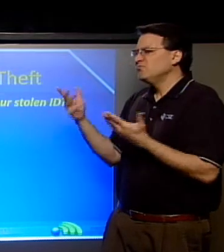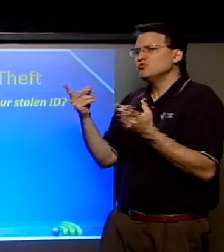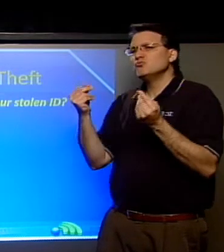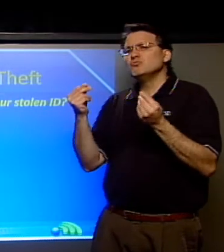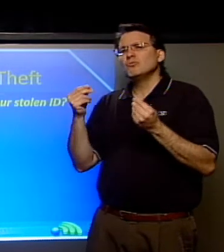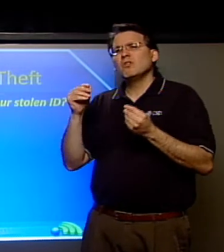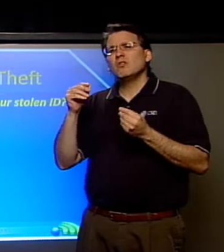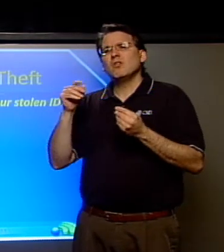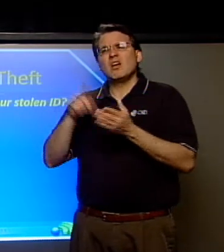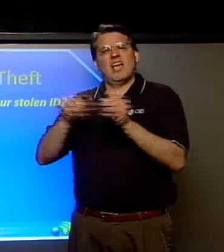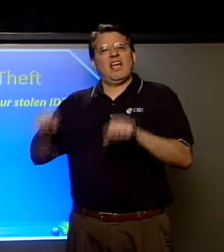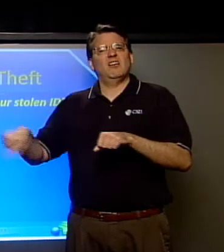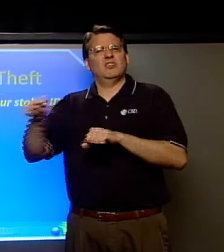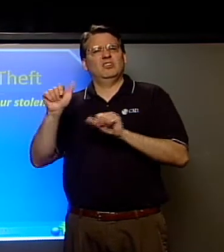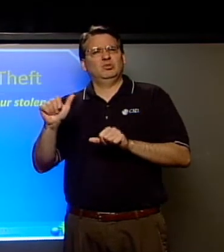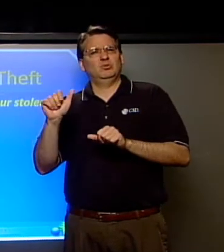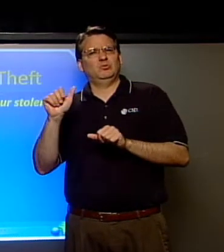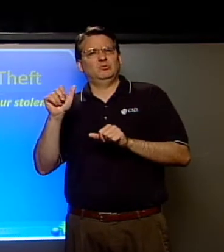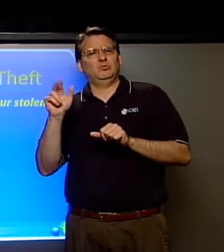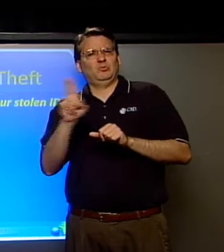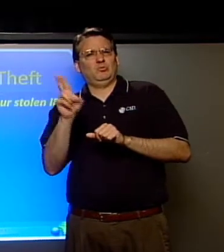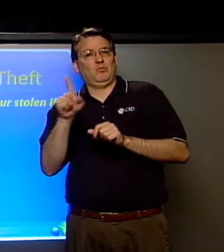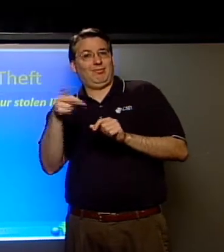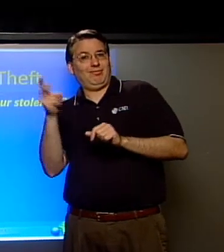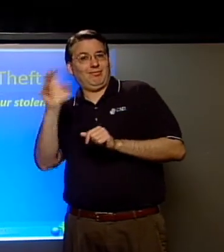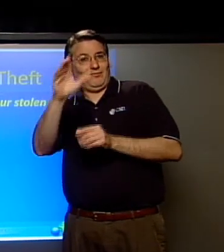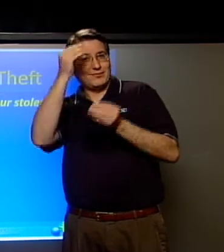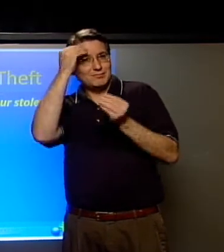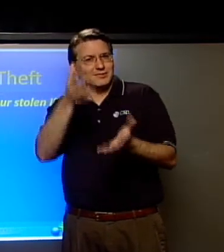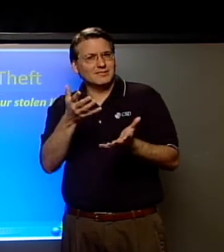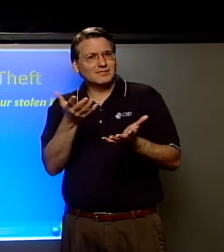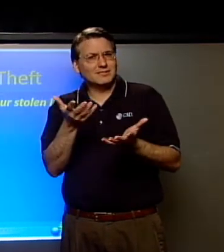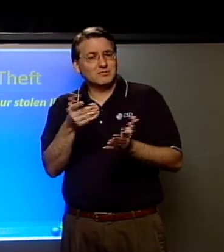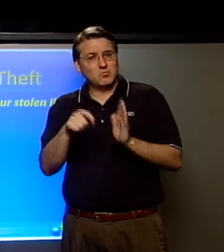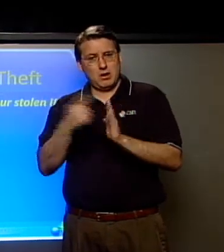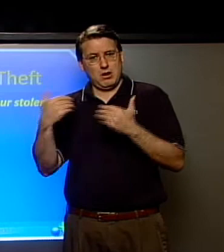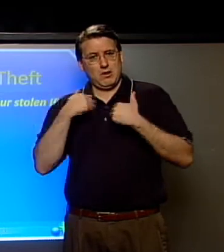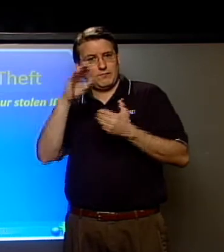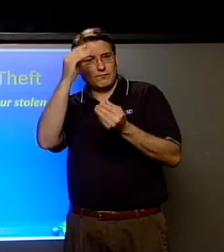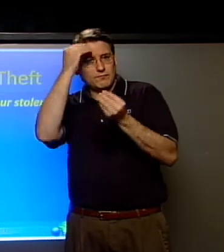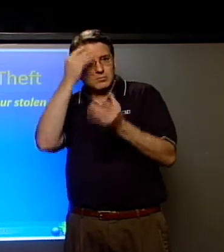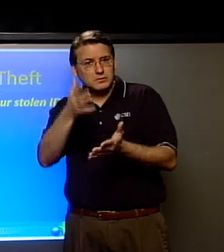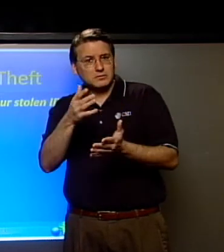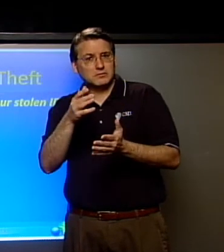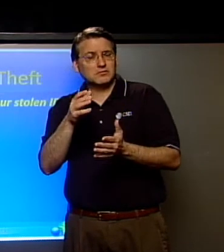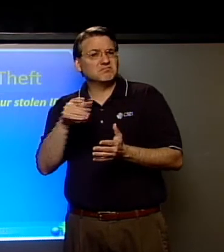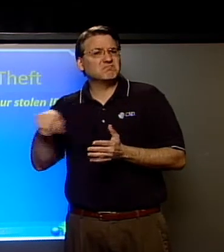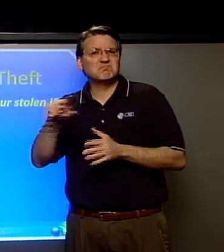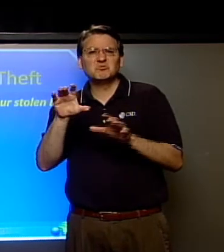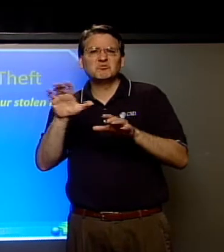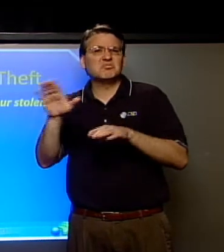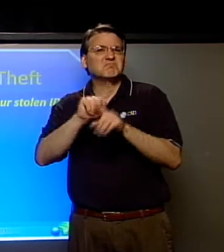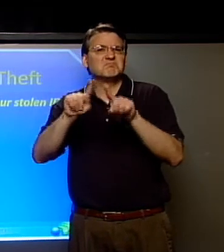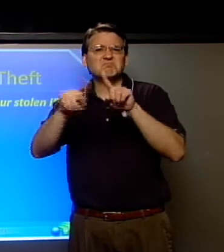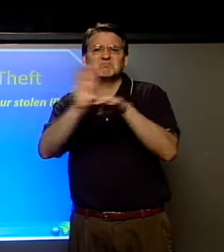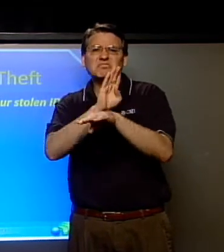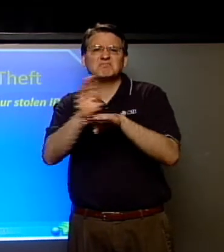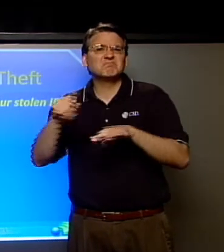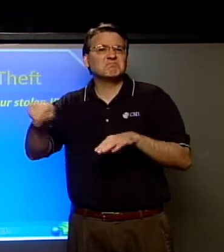need to be wary about this. Now, after someone steals your identity, what can they do with it? They have your information now.